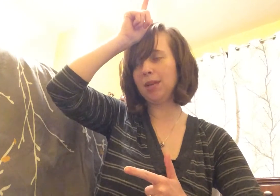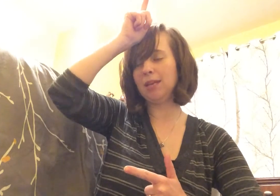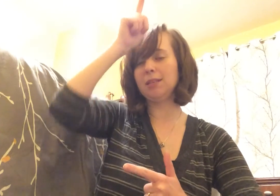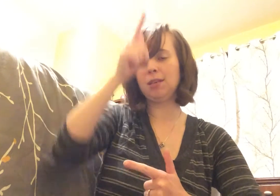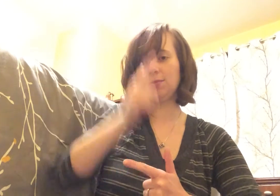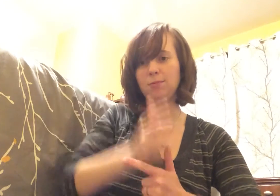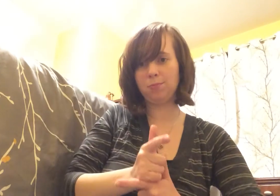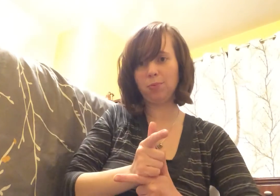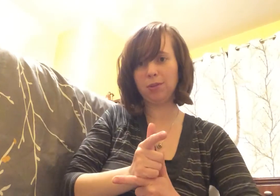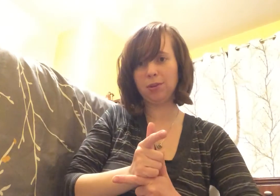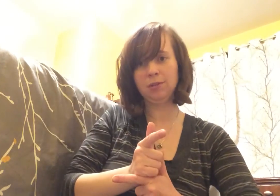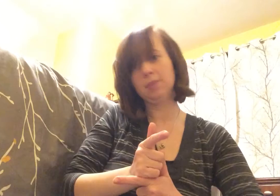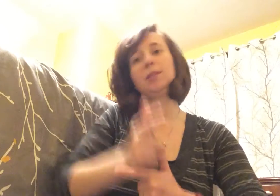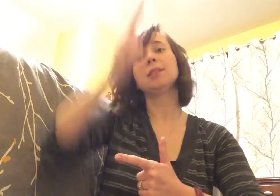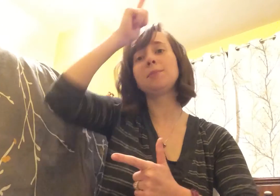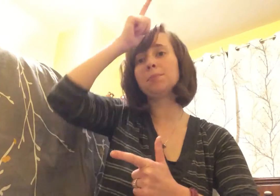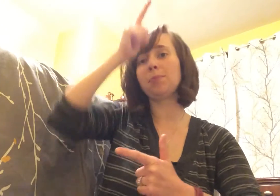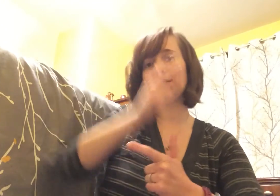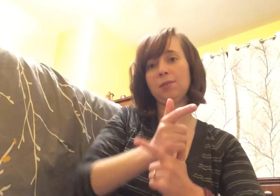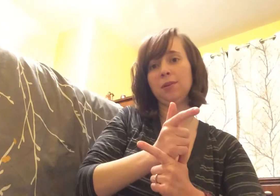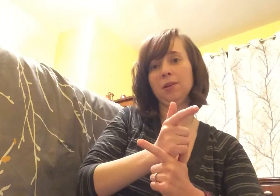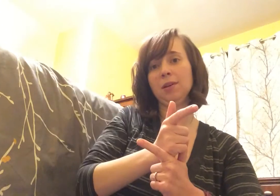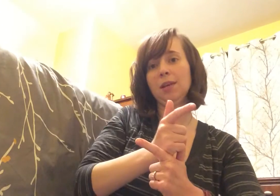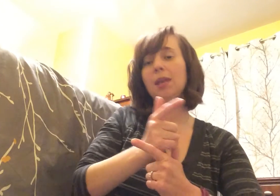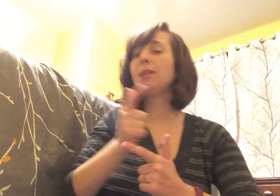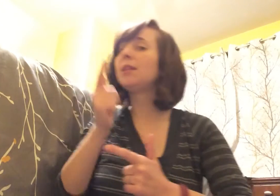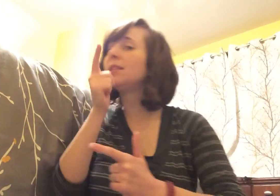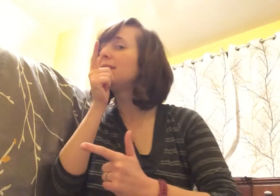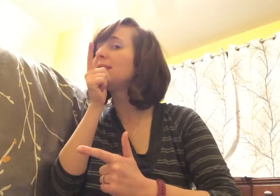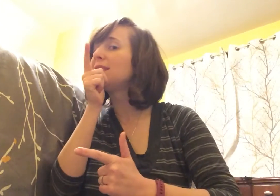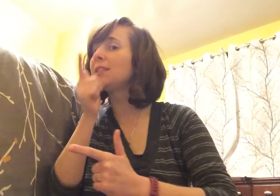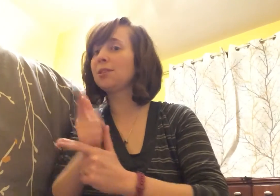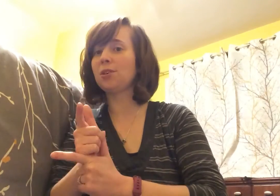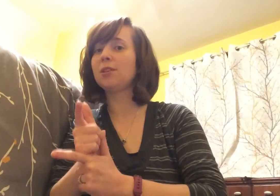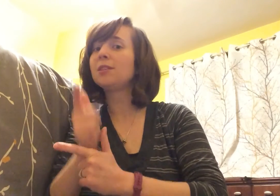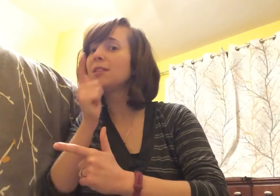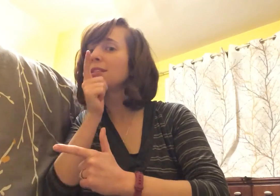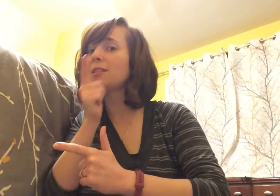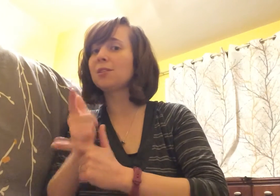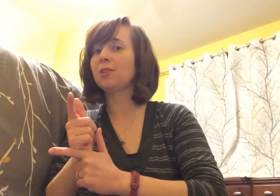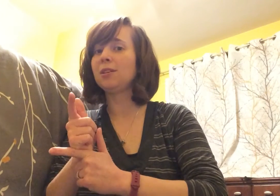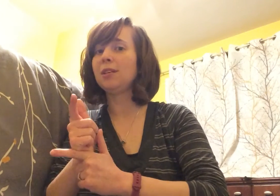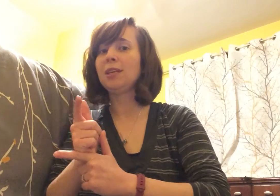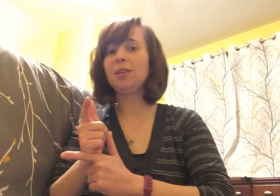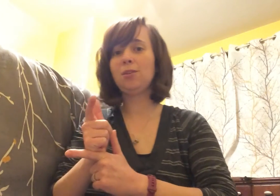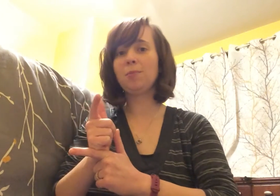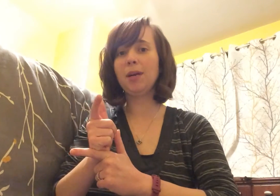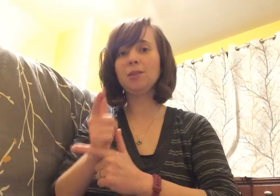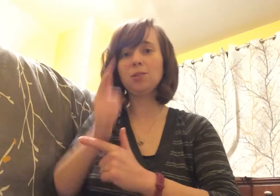hand down, brother. This is brother, and then this is sister. And you combine the two